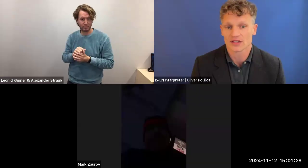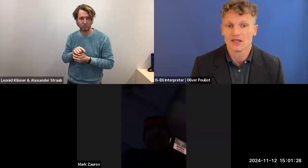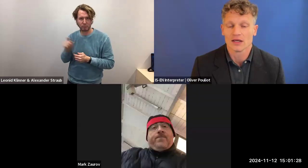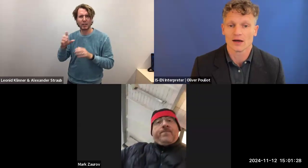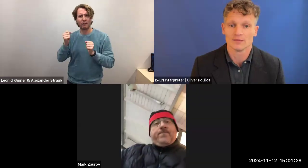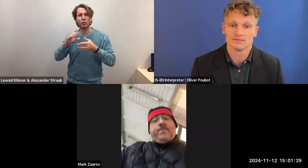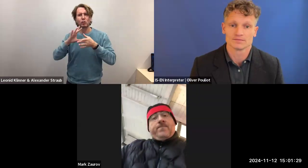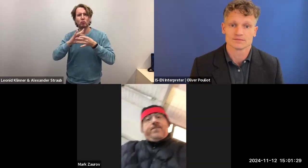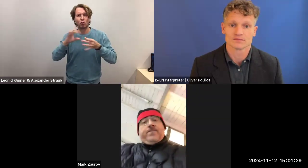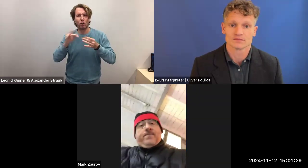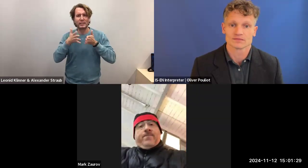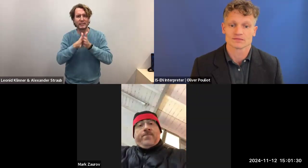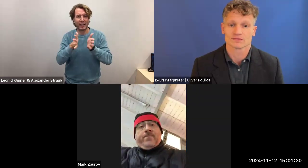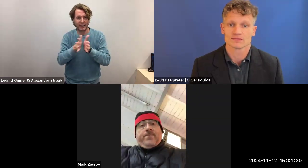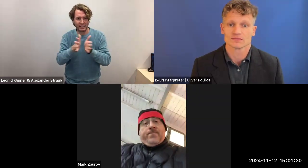profiles.